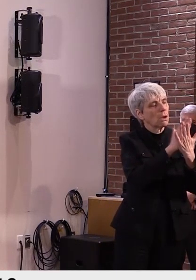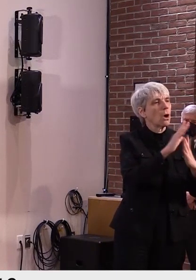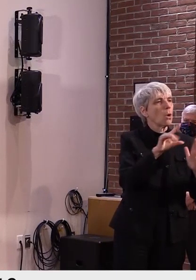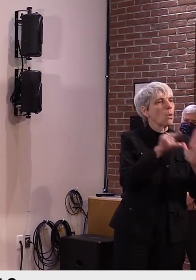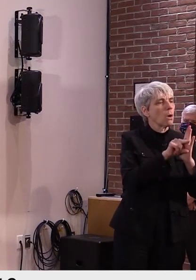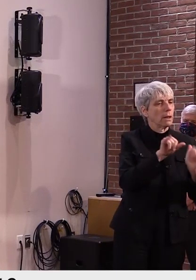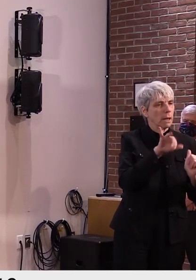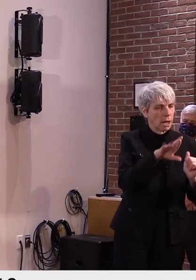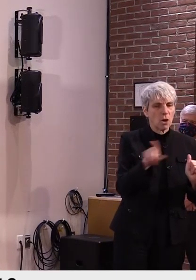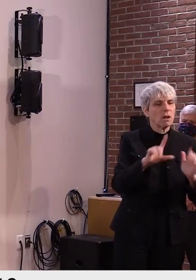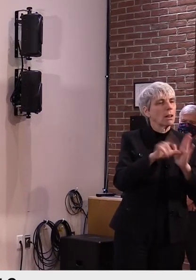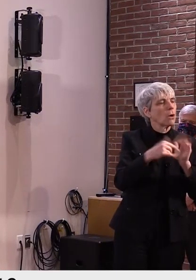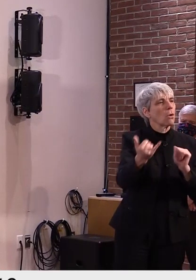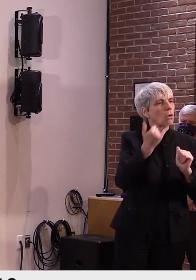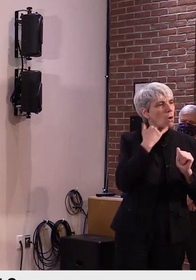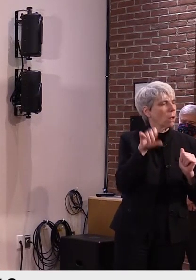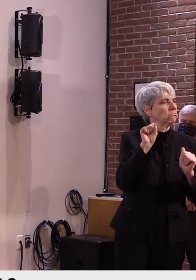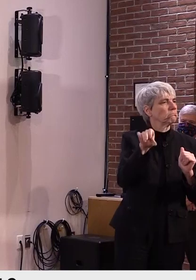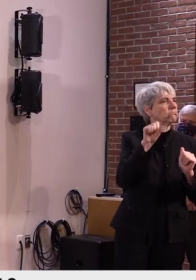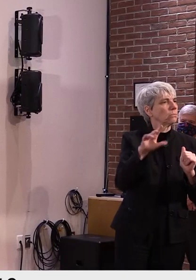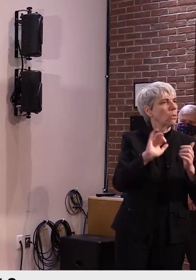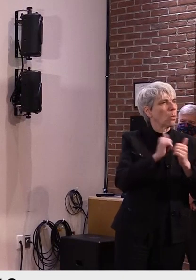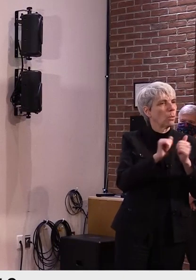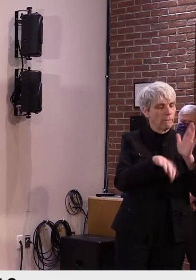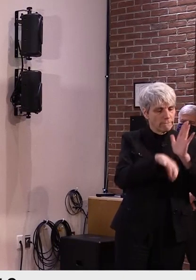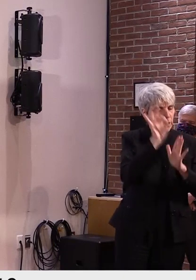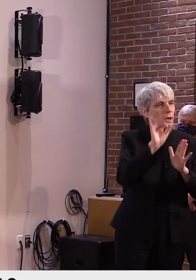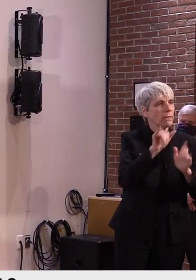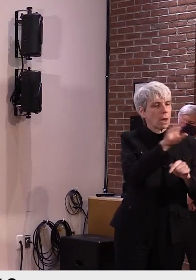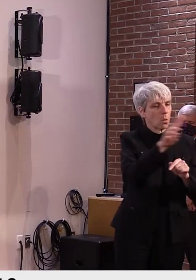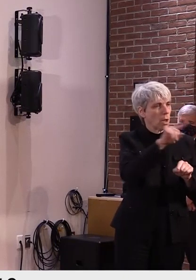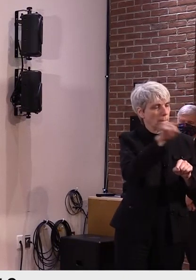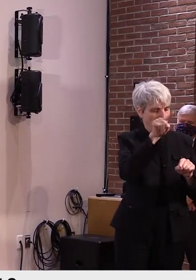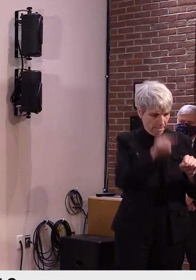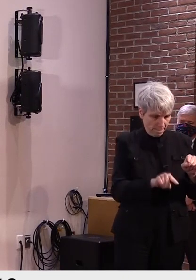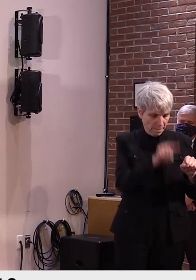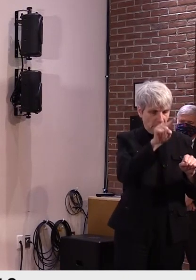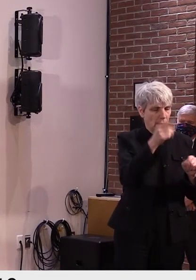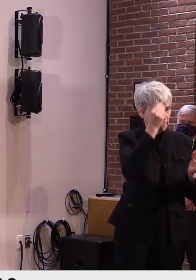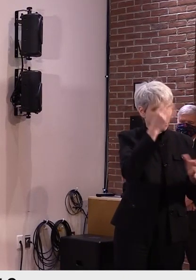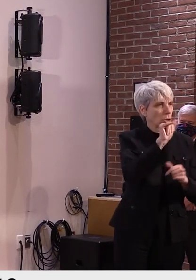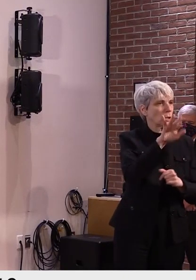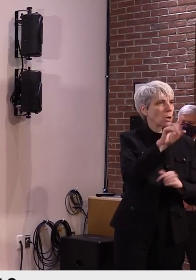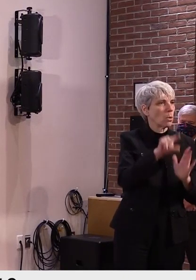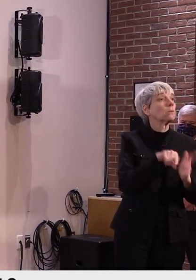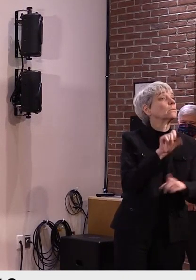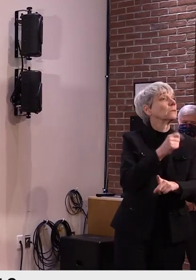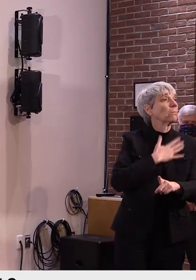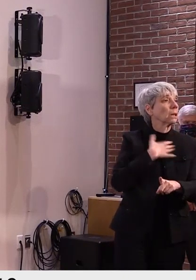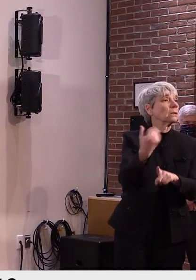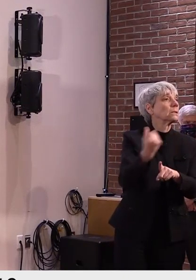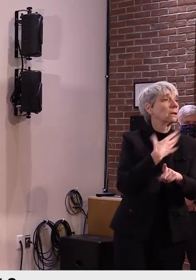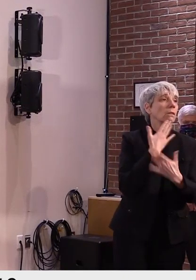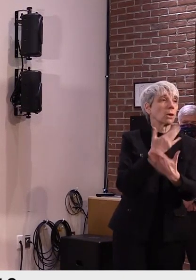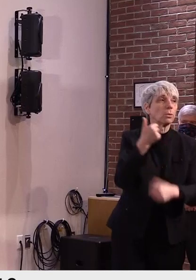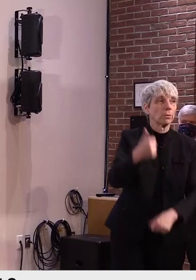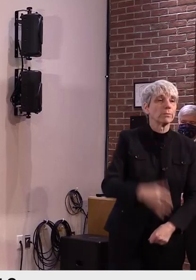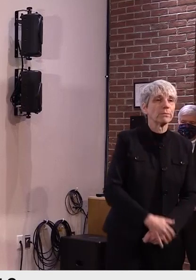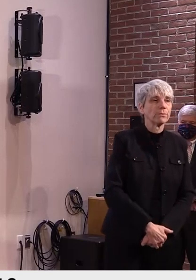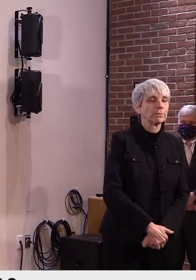that website, which shows that we're tracking air quality. Yeah, I'd like to see that. That would be great.